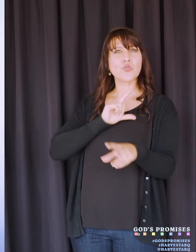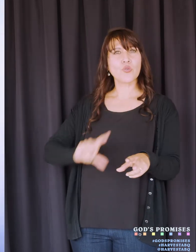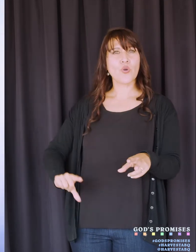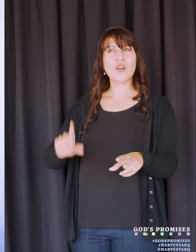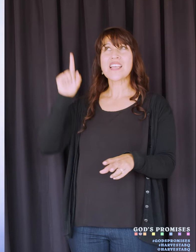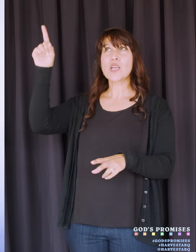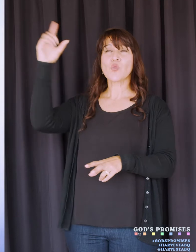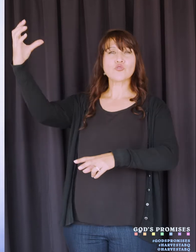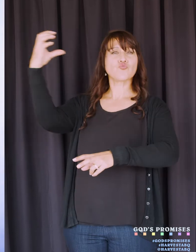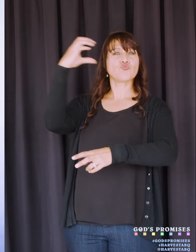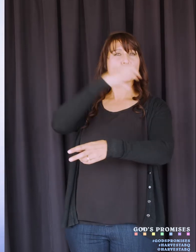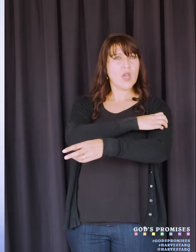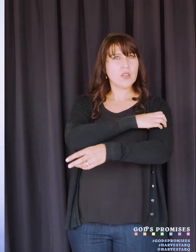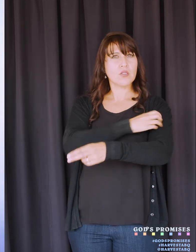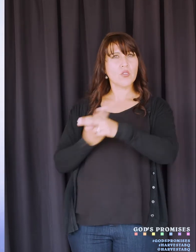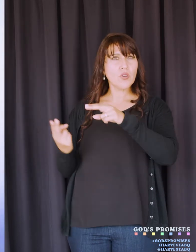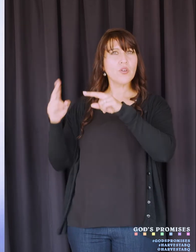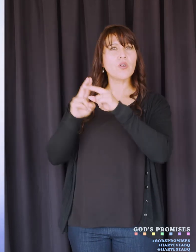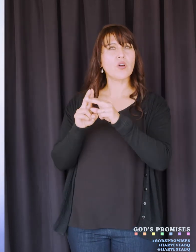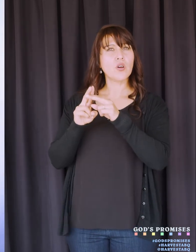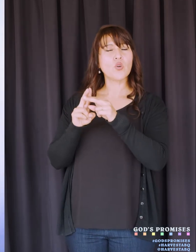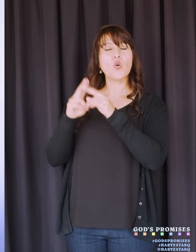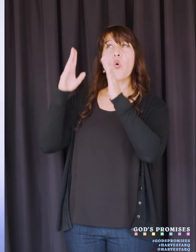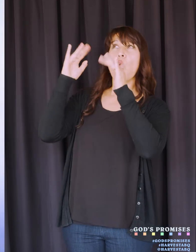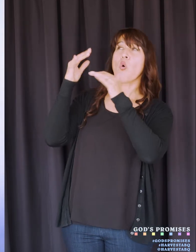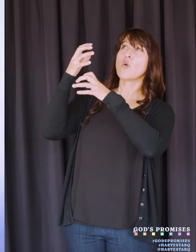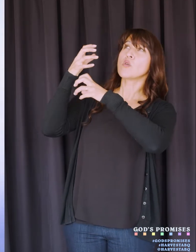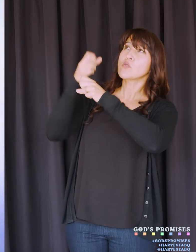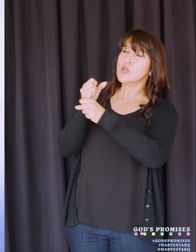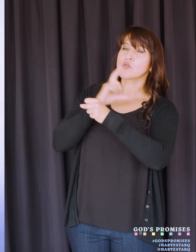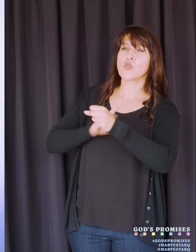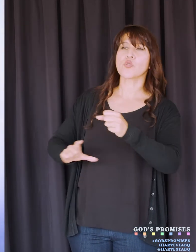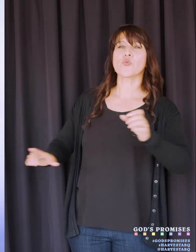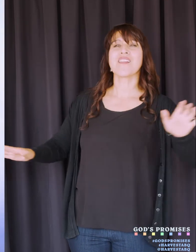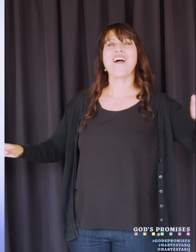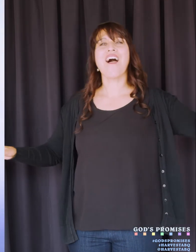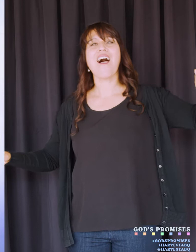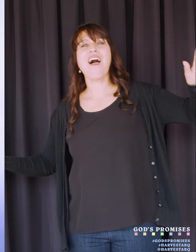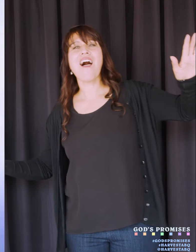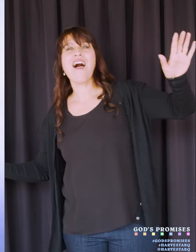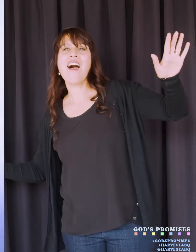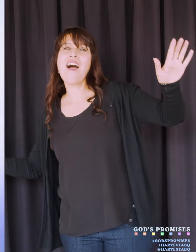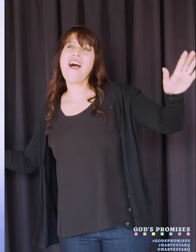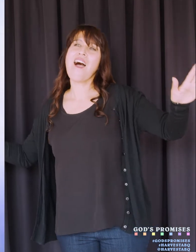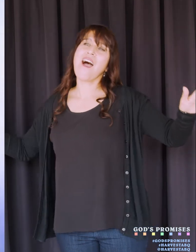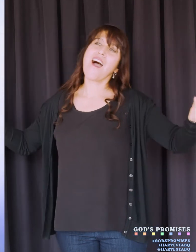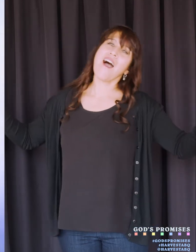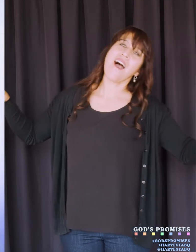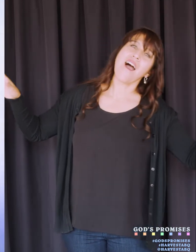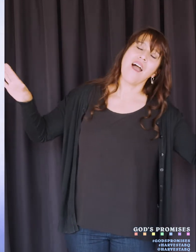strength. When you hope in the Lord, you glide on the up currents of the grace of God. You're